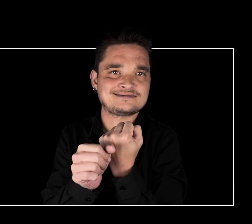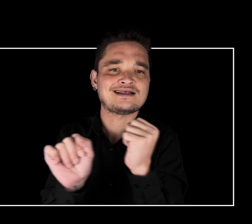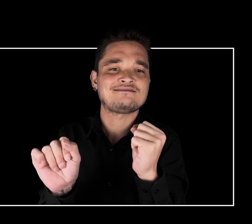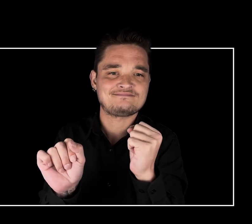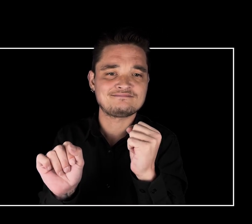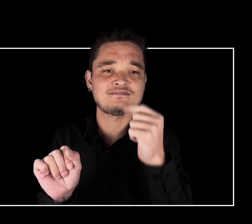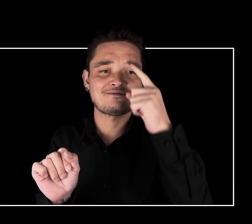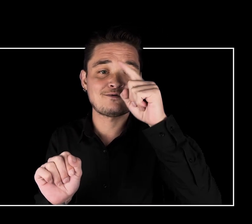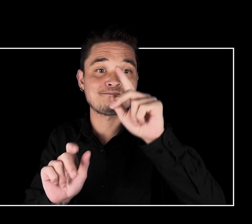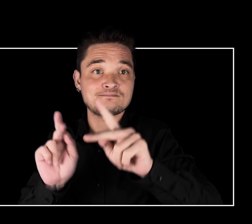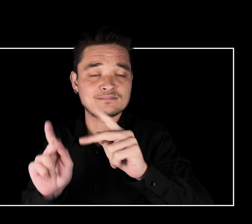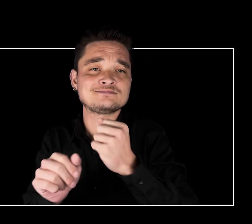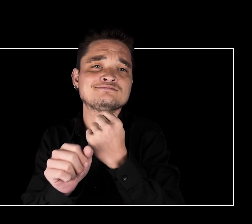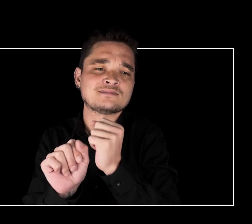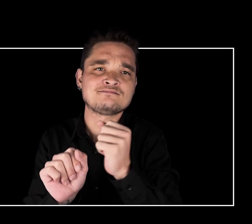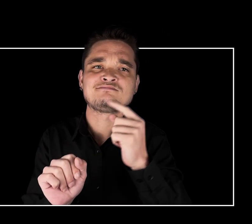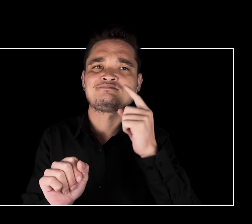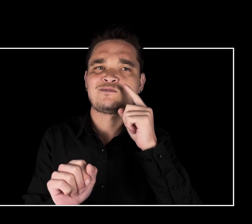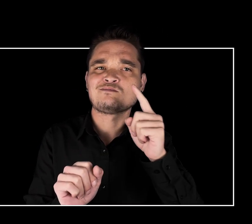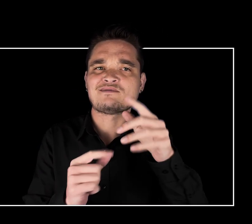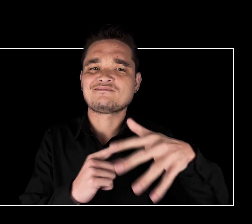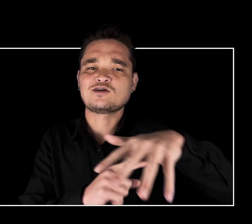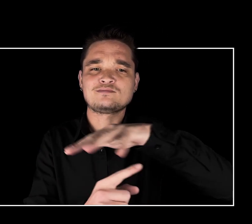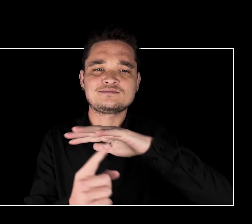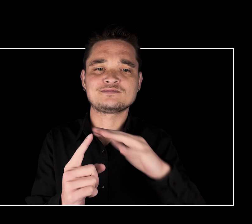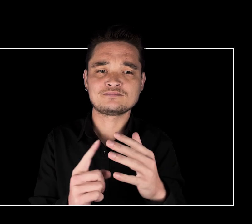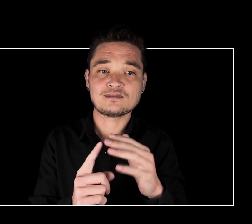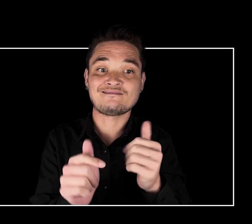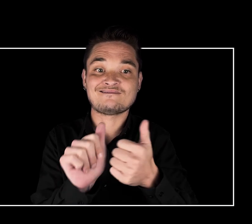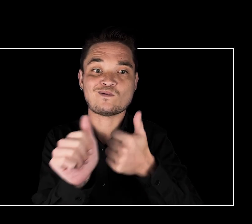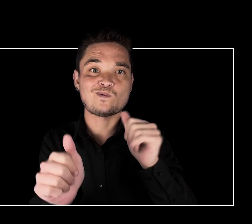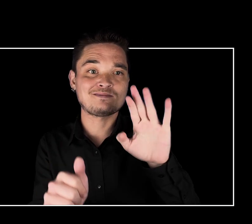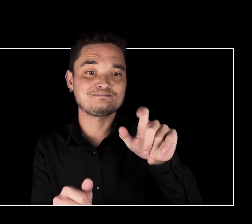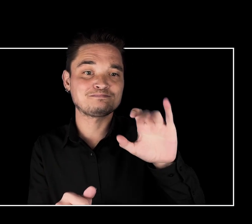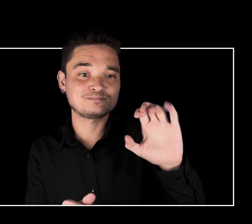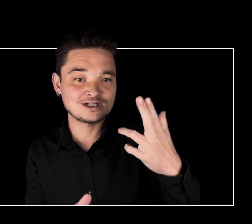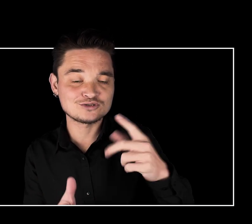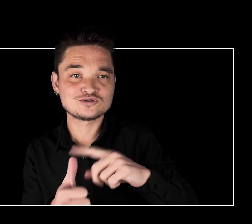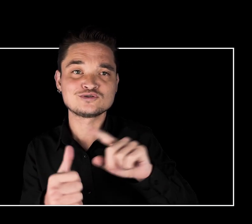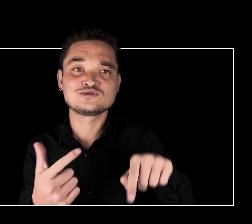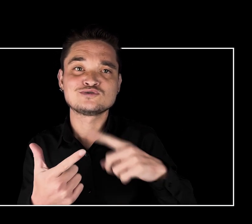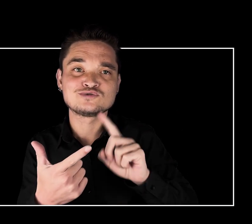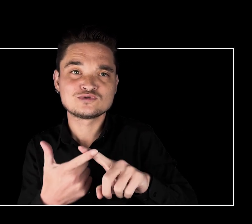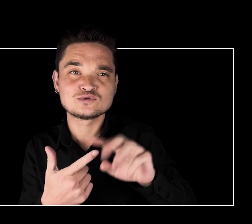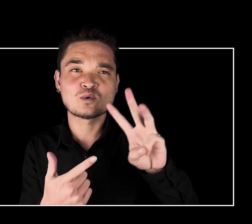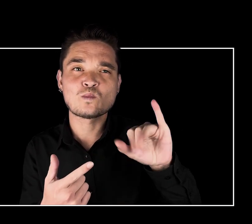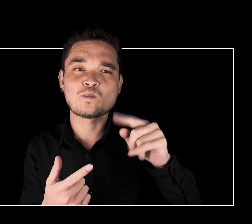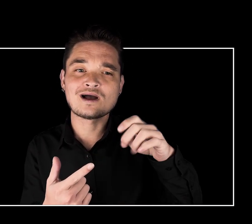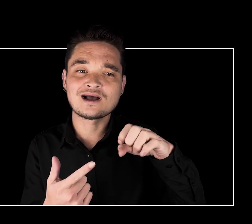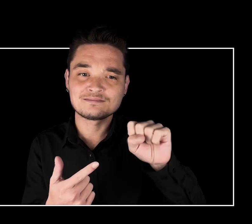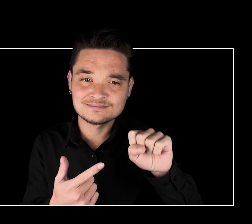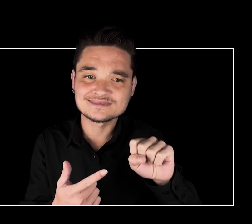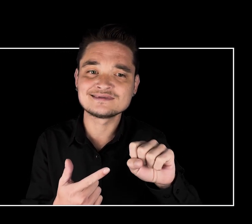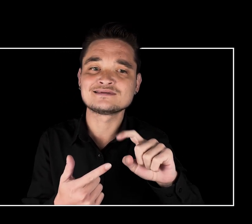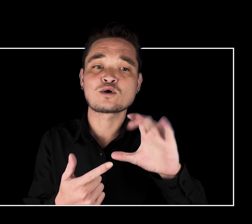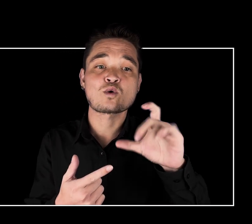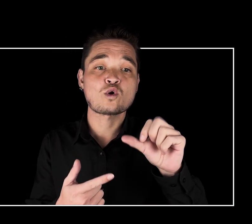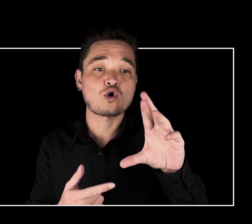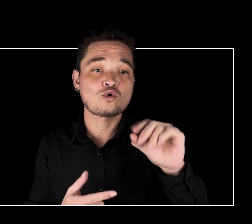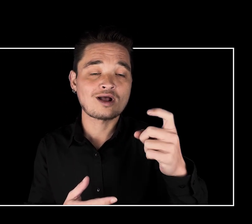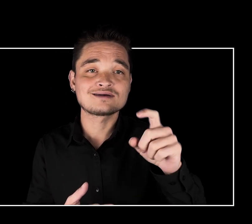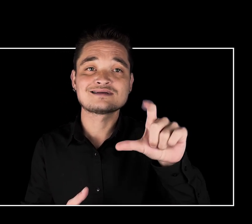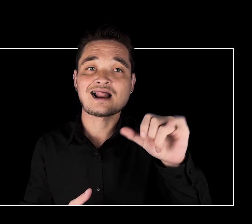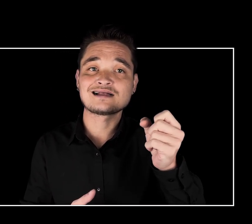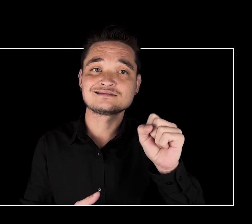and are made with safer ingredients. Avoid bleach and disinfecting wipes, like Clorox and